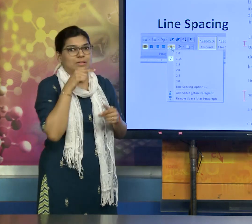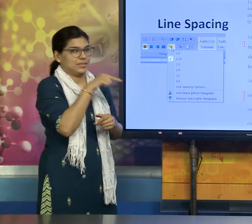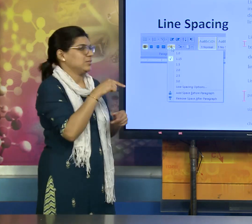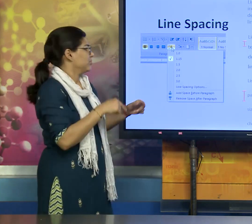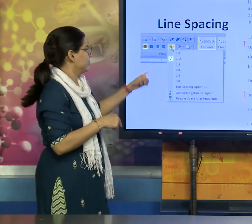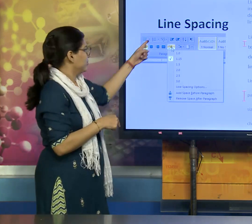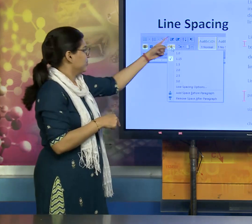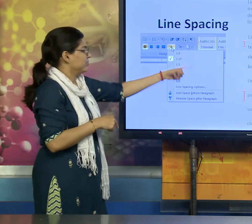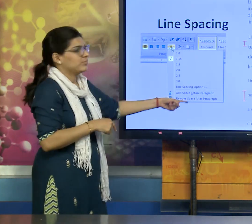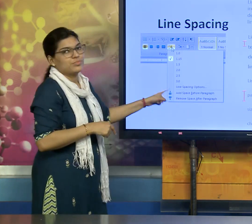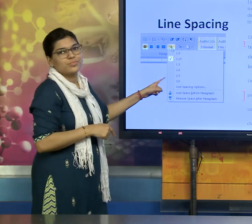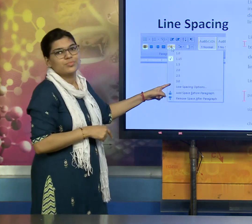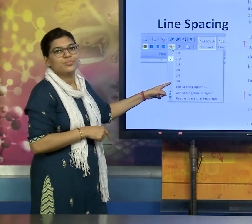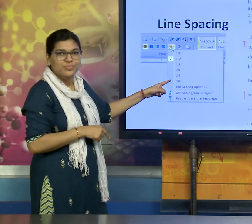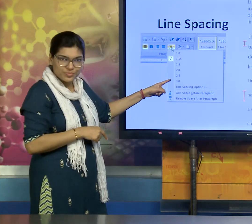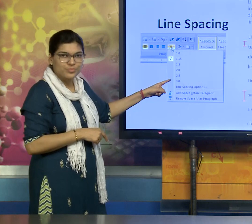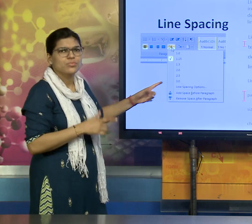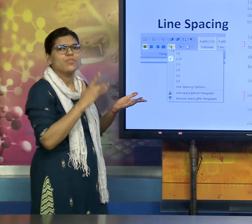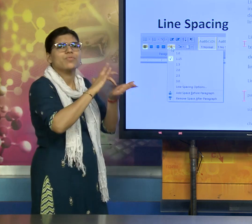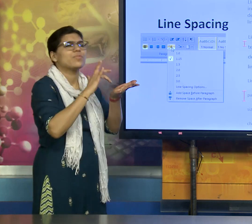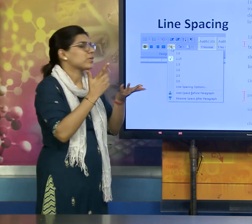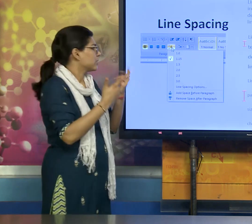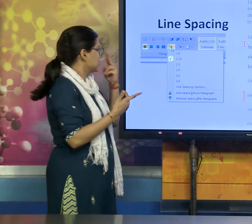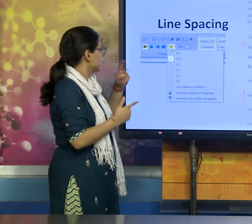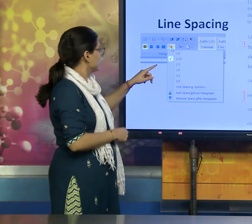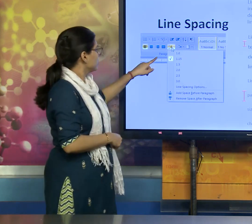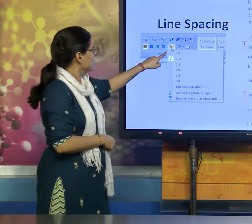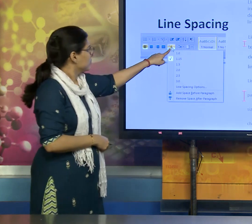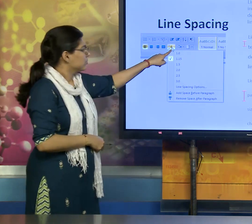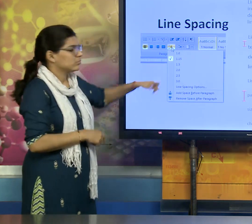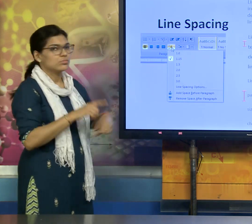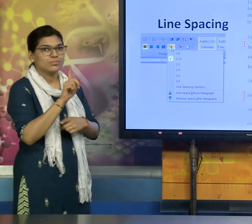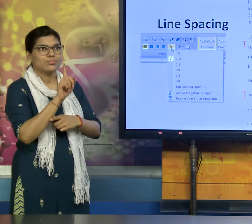They have different kinds of line spacing between them.